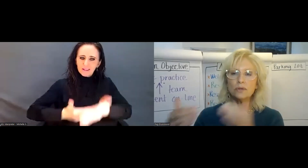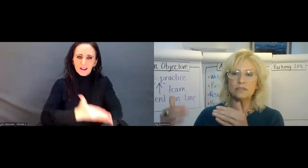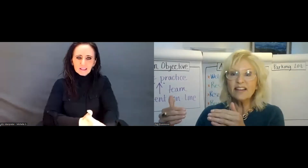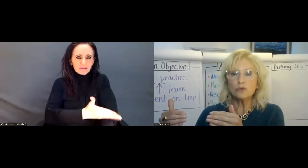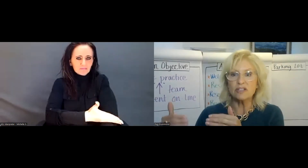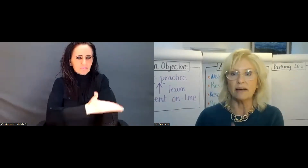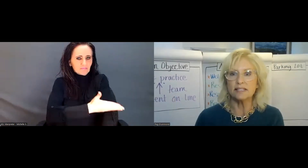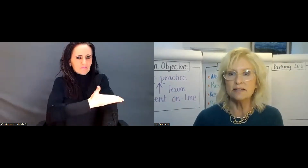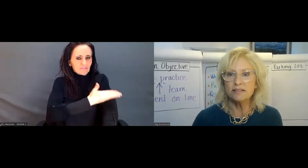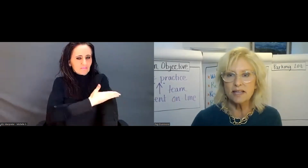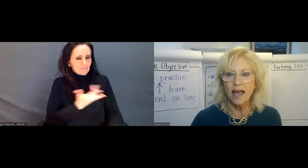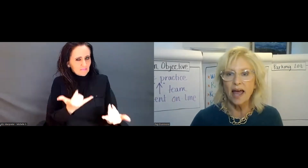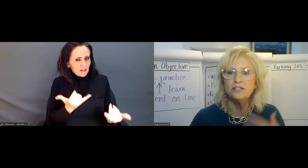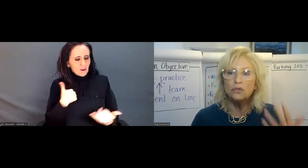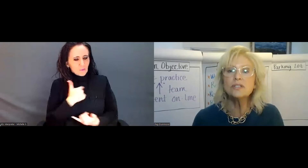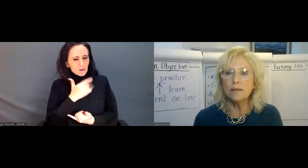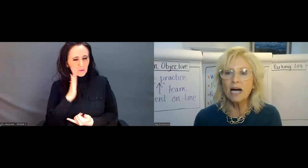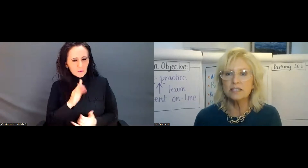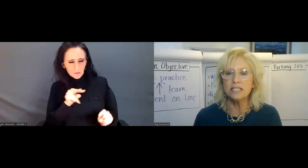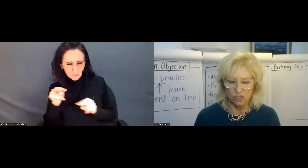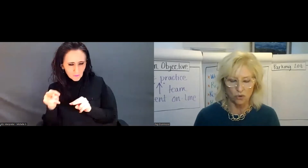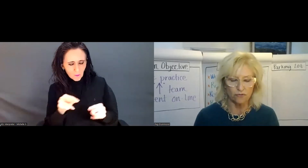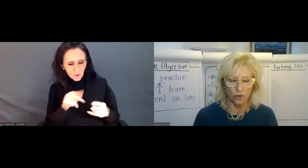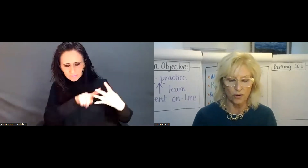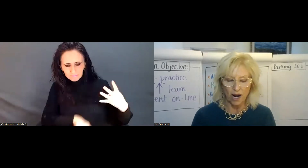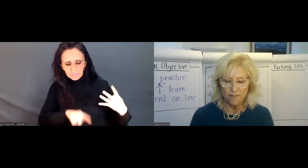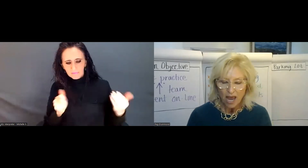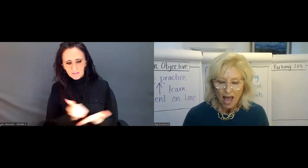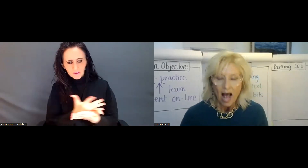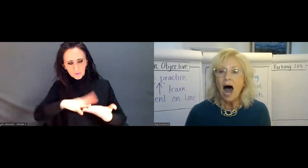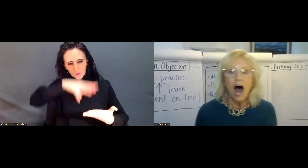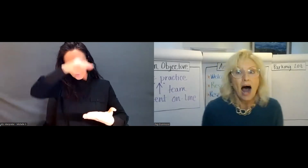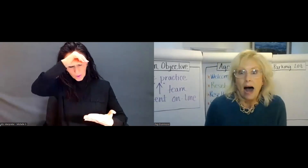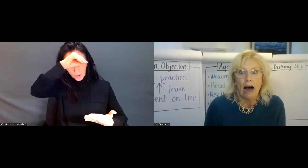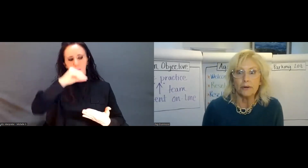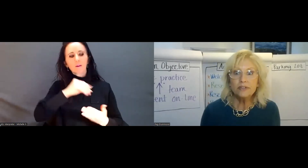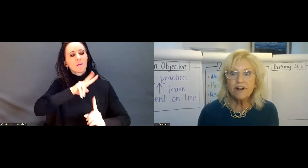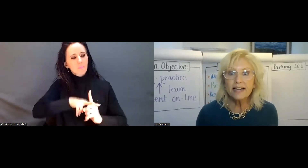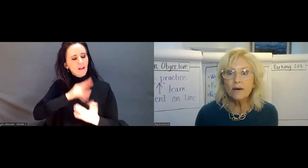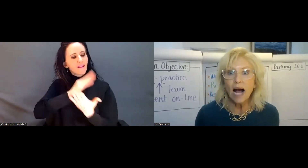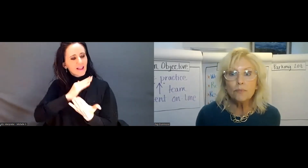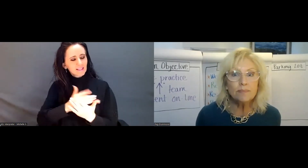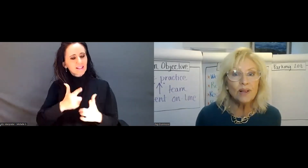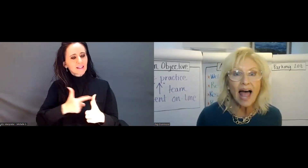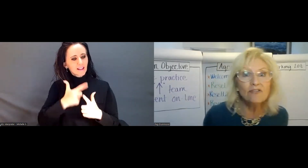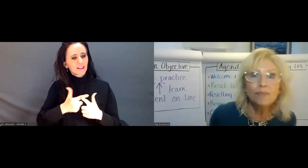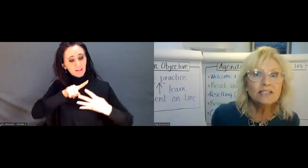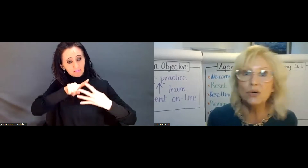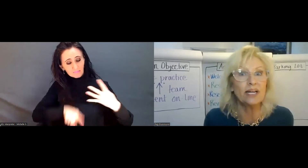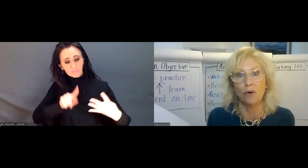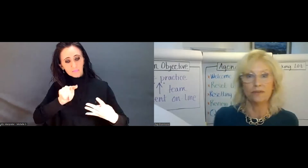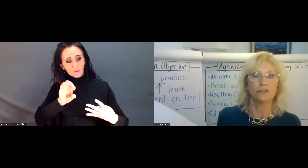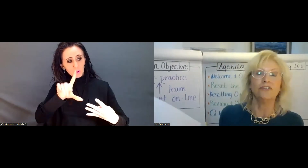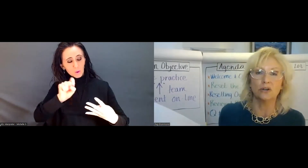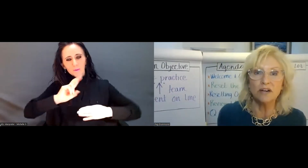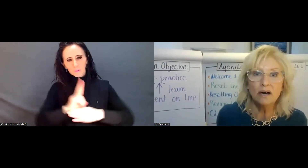how to take those lessons and use them on our teams going forward, right? How do we find out how people have been